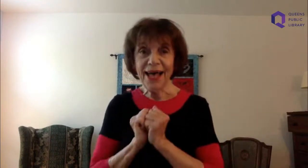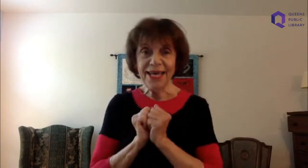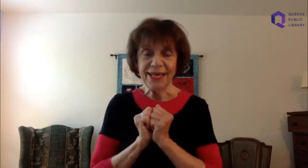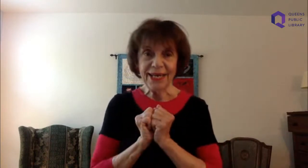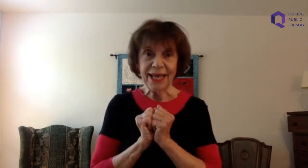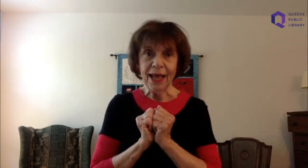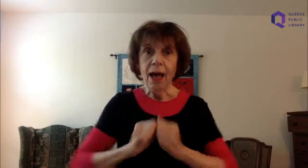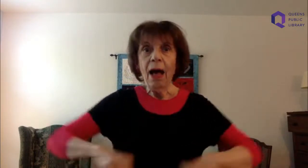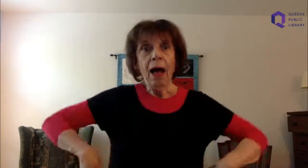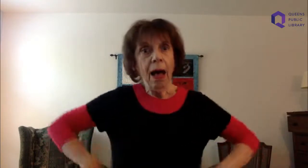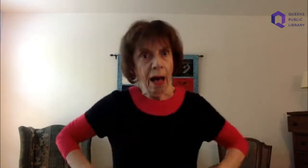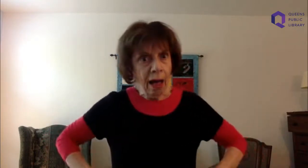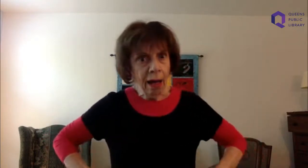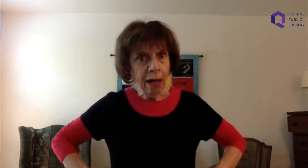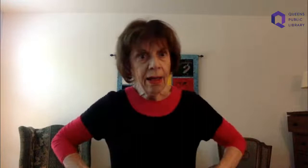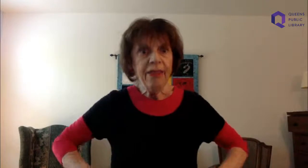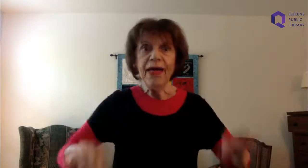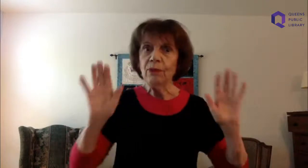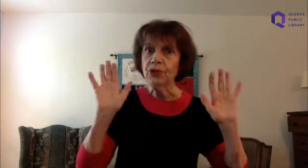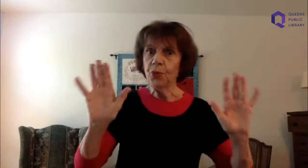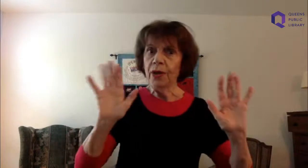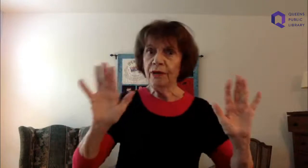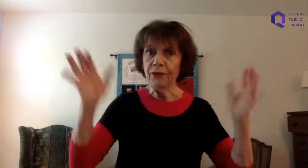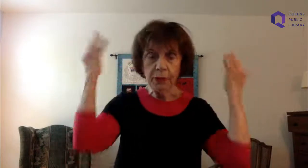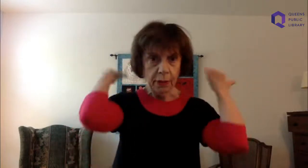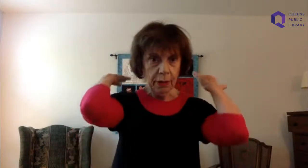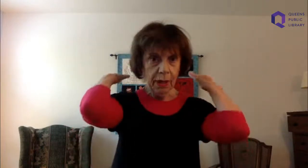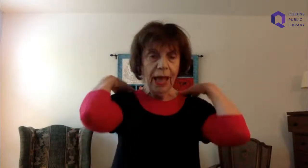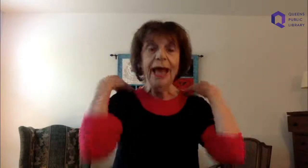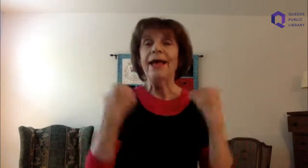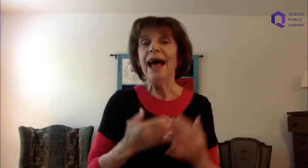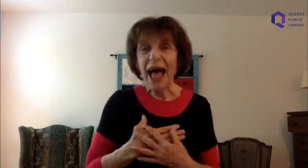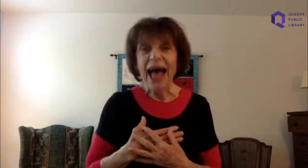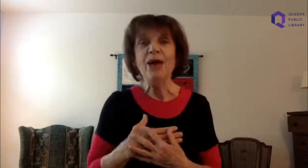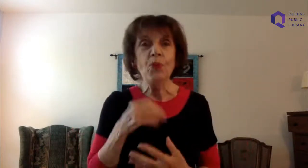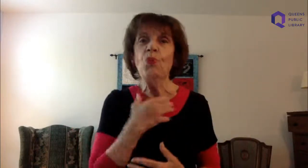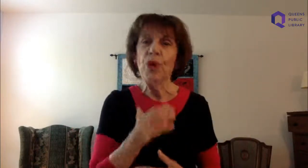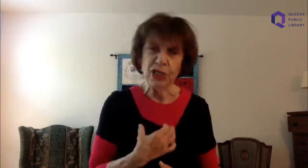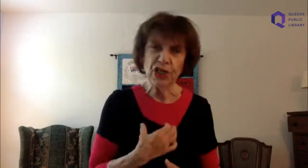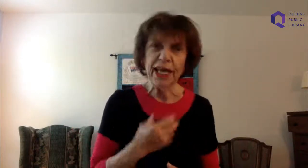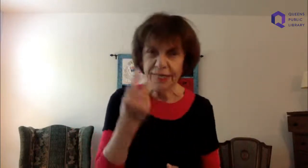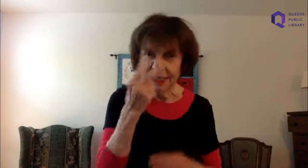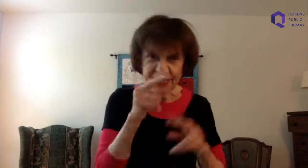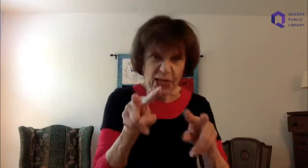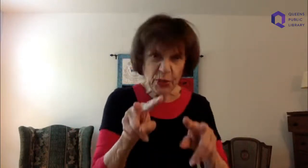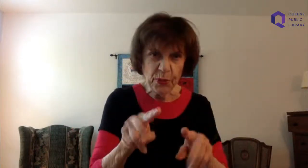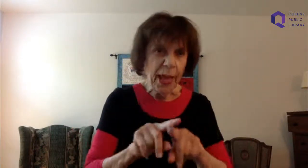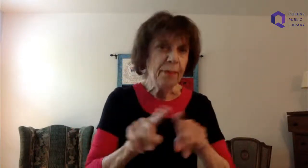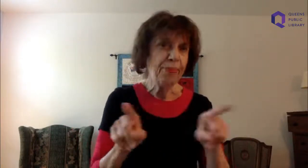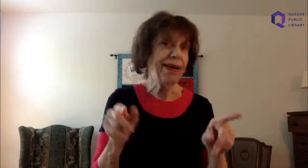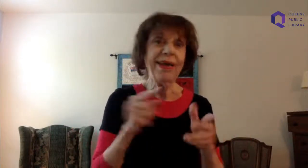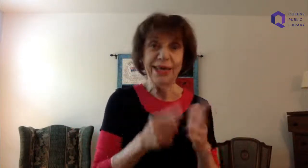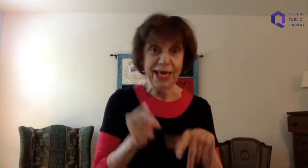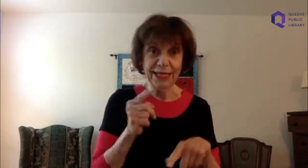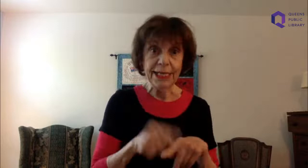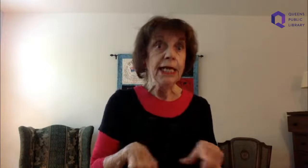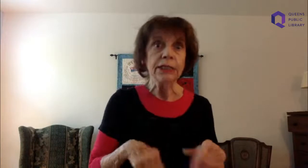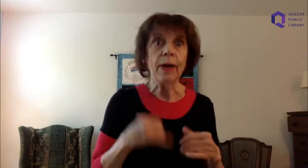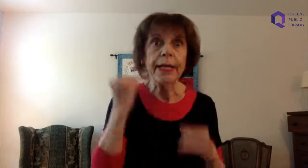side. Oh, that was wonderful. I wish I could see you, but I can't. So I